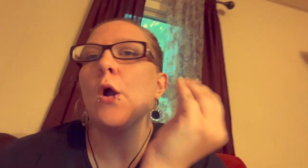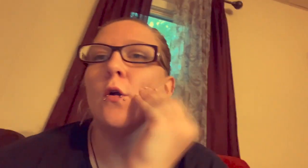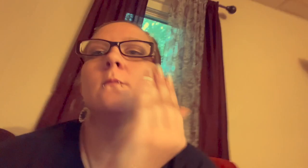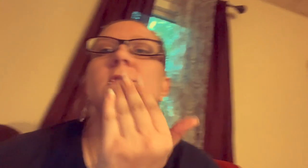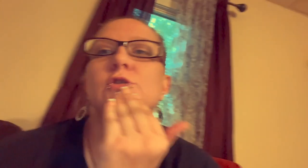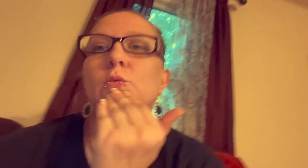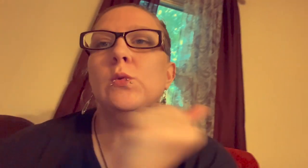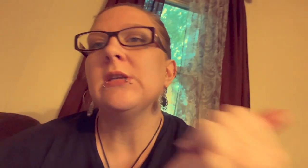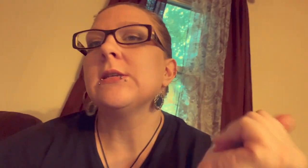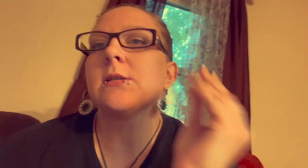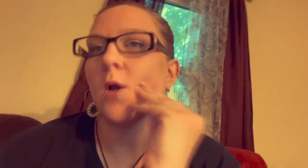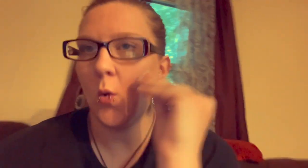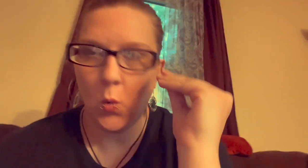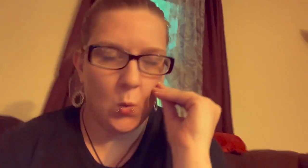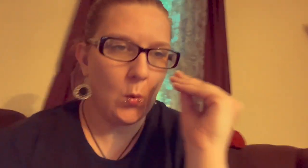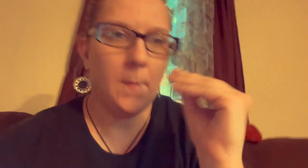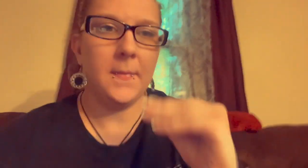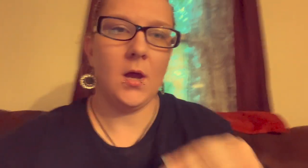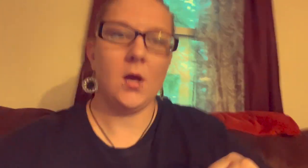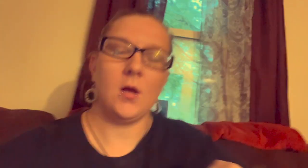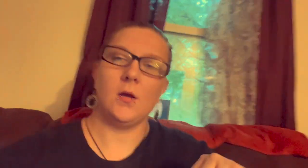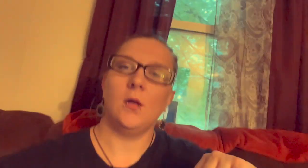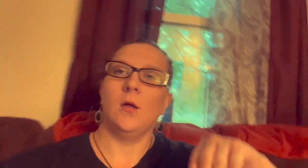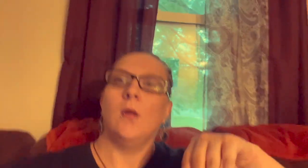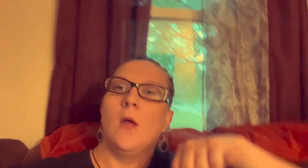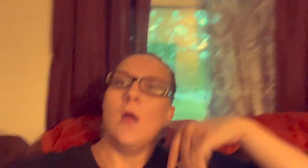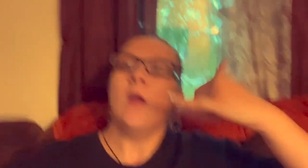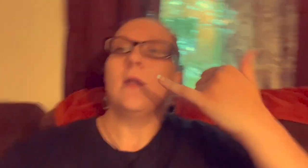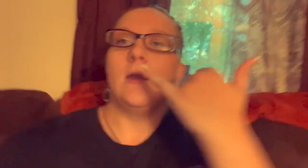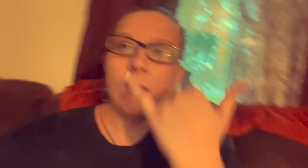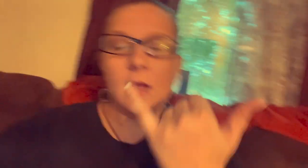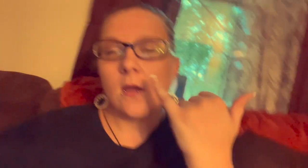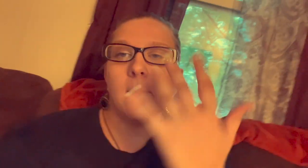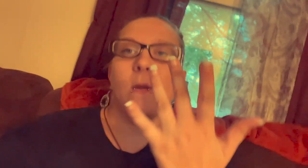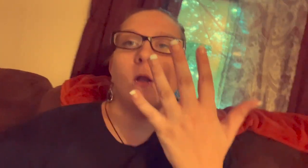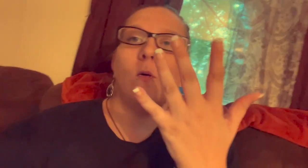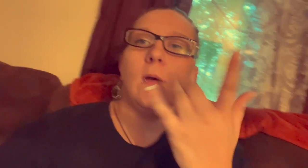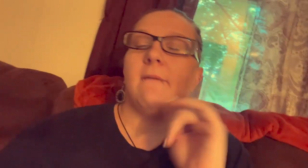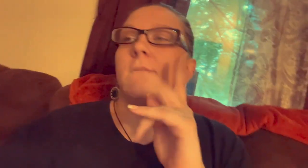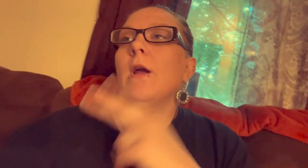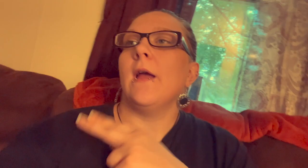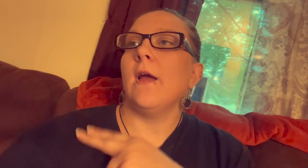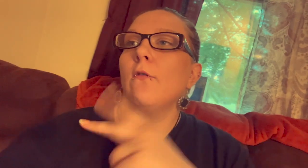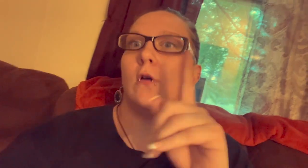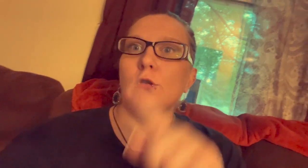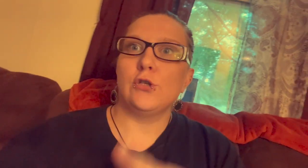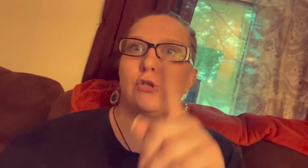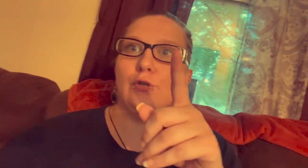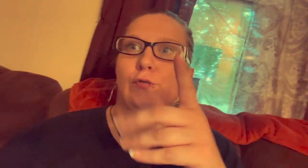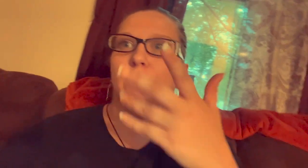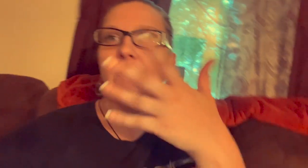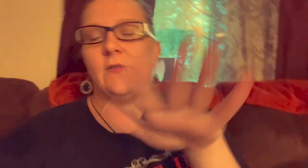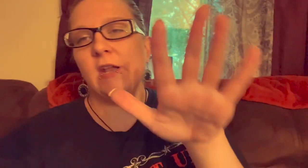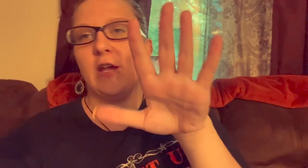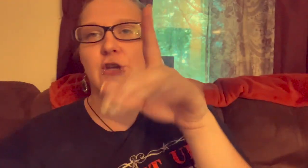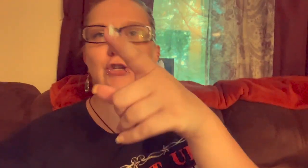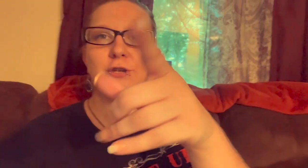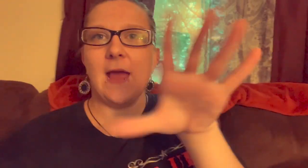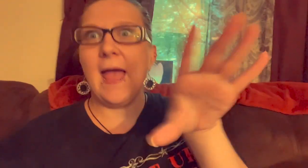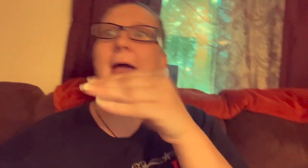Home sweet home. Now I'm gonna wait for Harold to finish